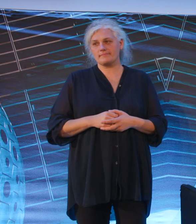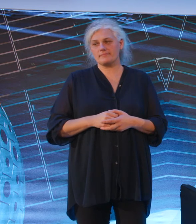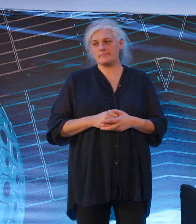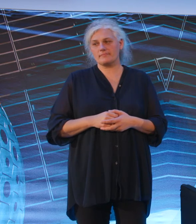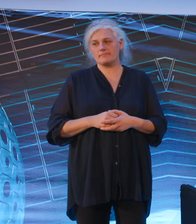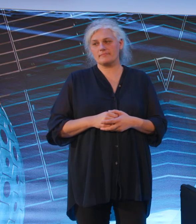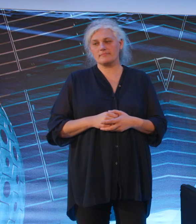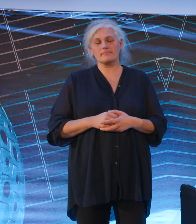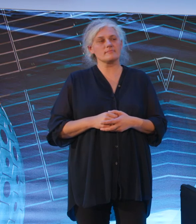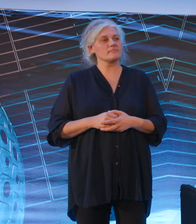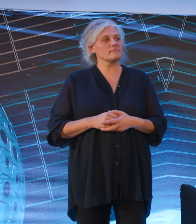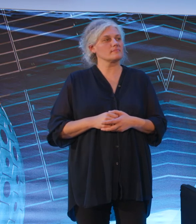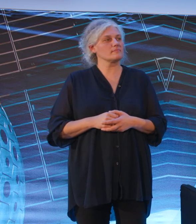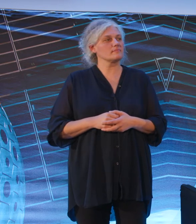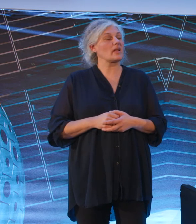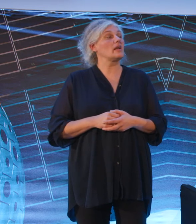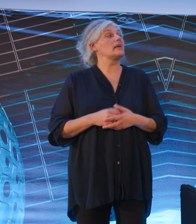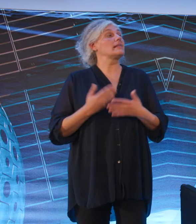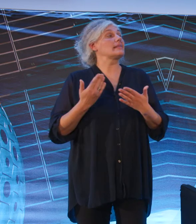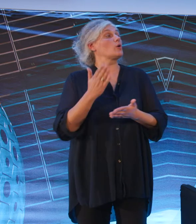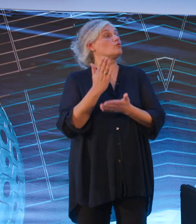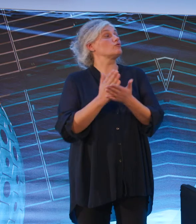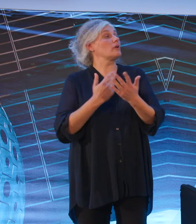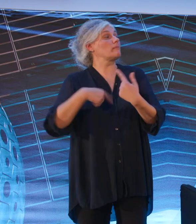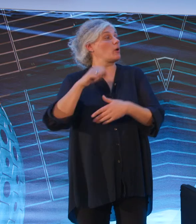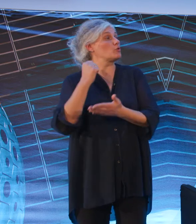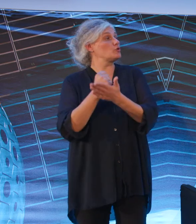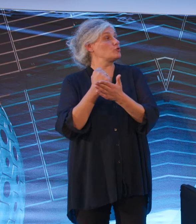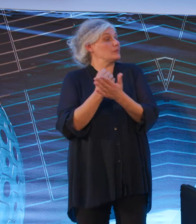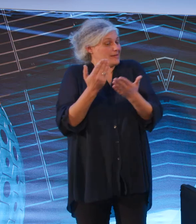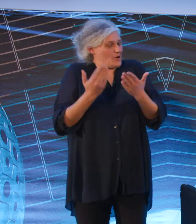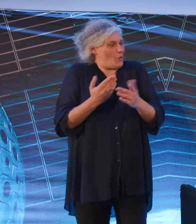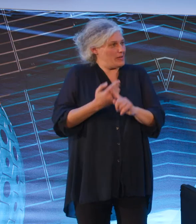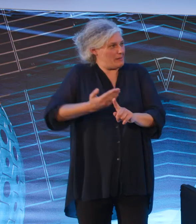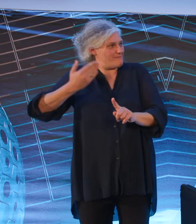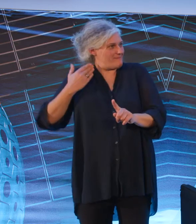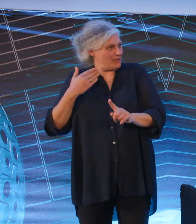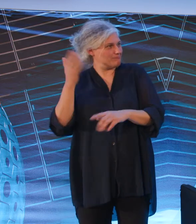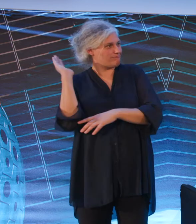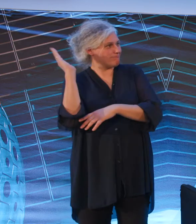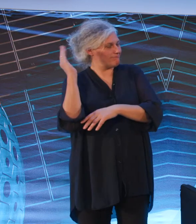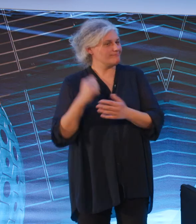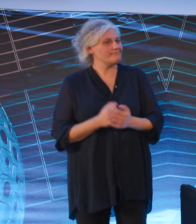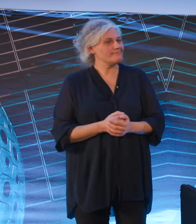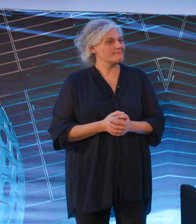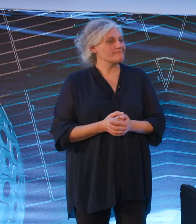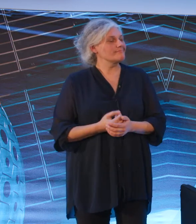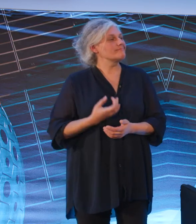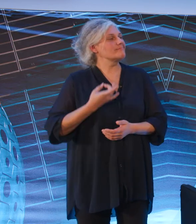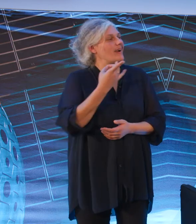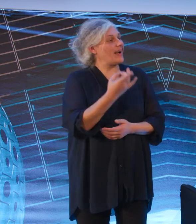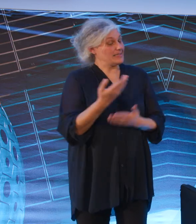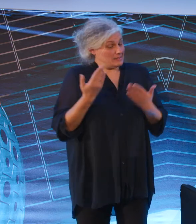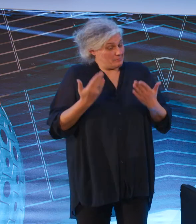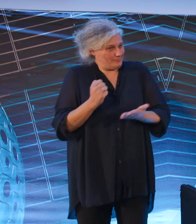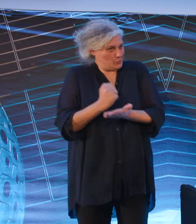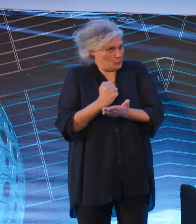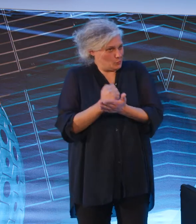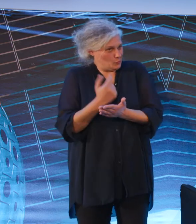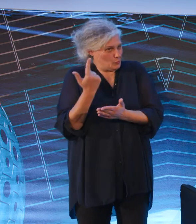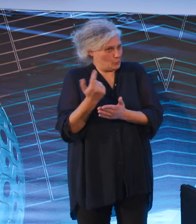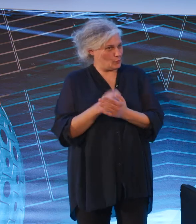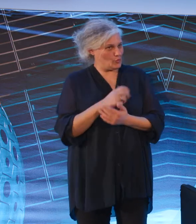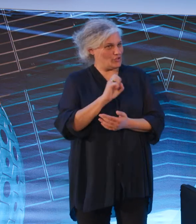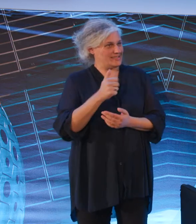the Ollscoil. We'll now ask some of our students, current and past, to speak with us. First, I just want to ask two current students, that's